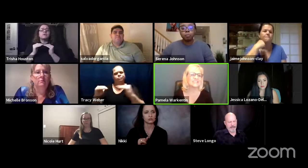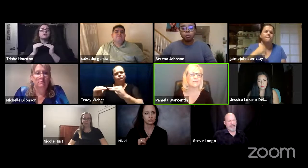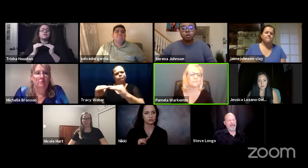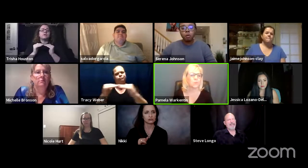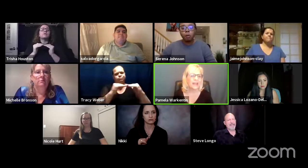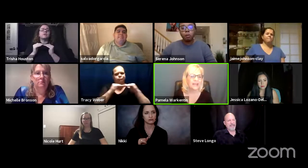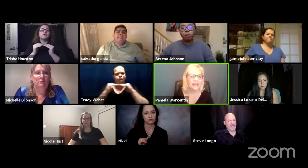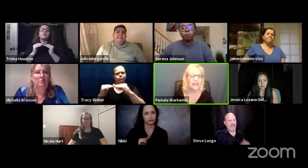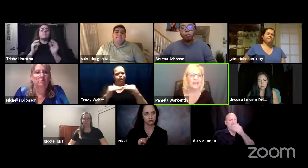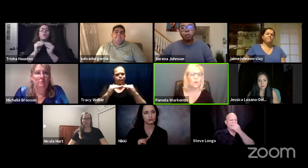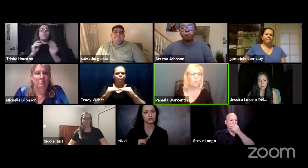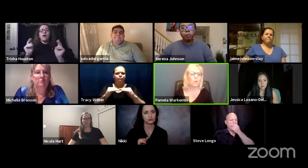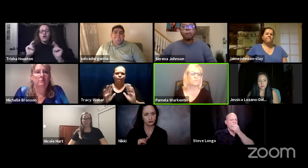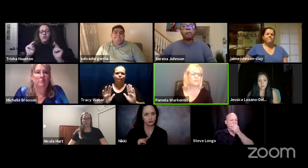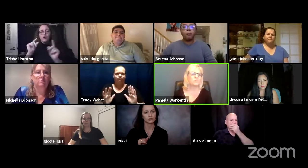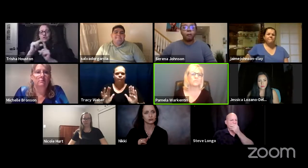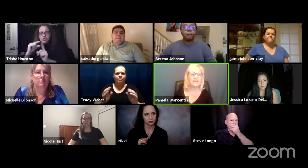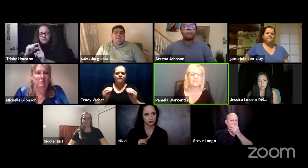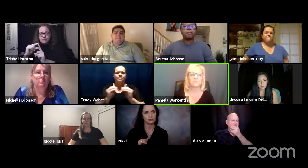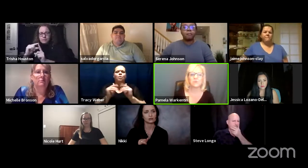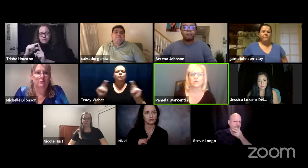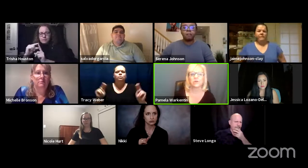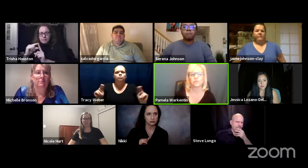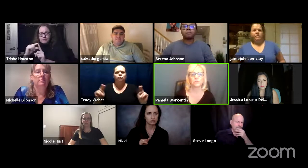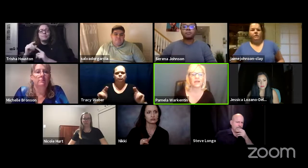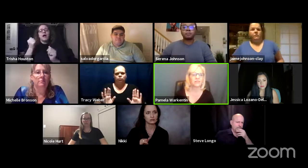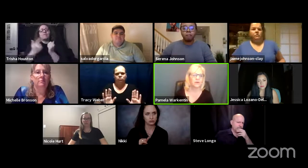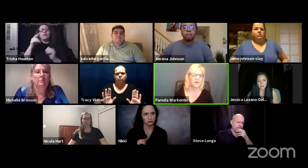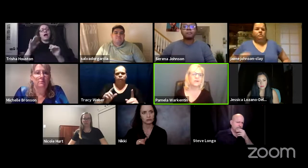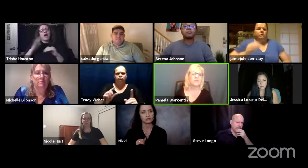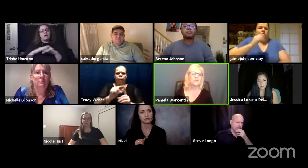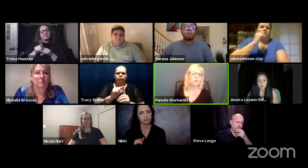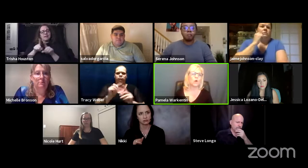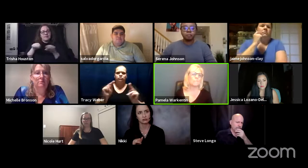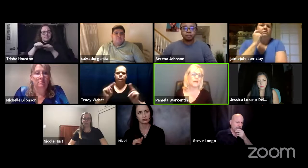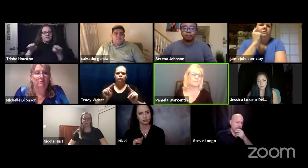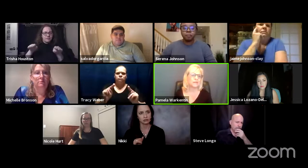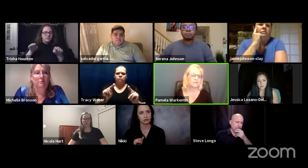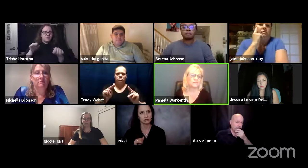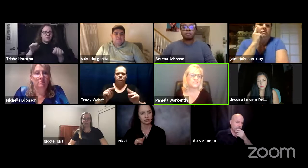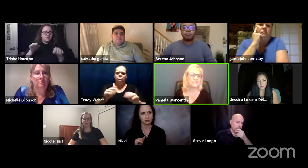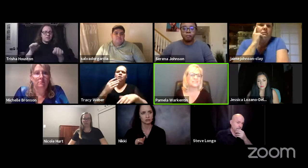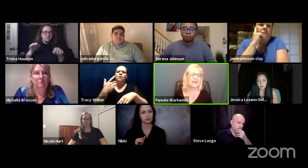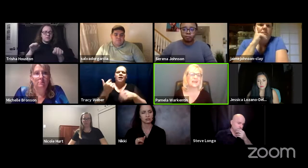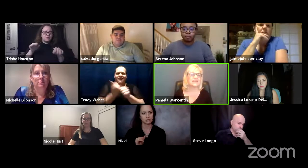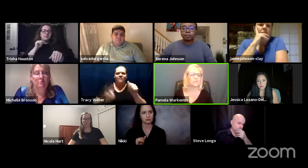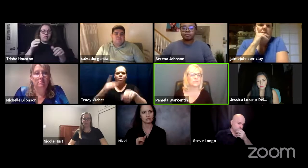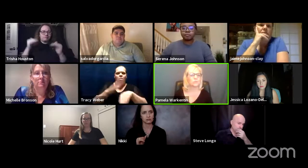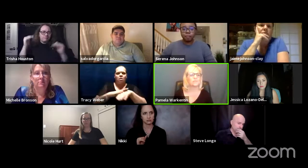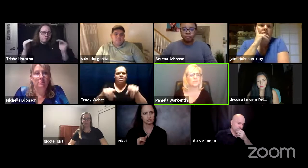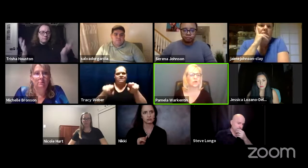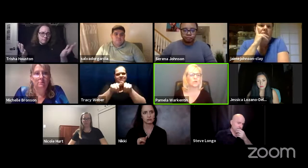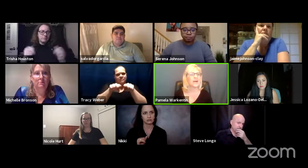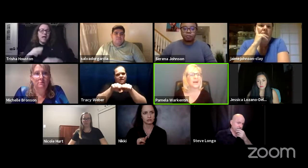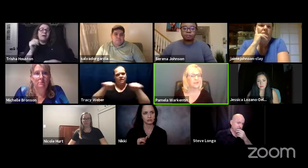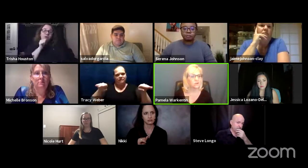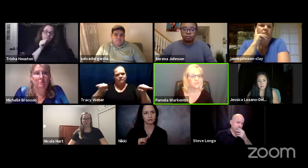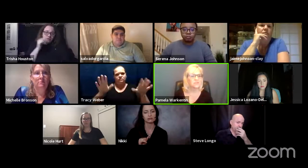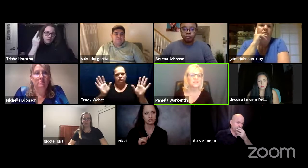of ranking, one person being superior to another. So my preference is that in terms of our titles,